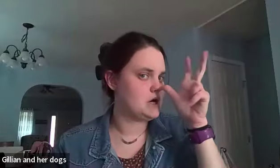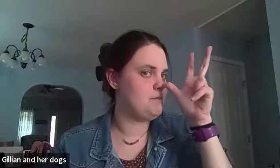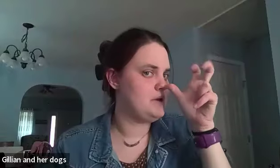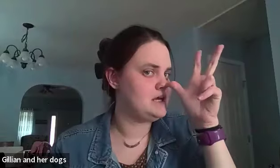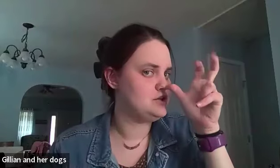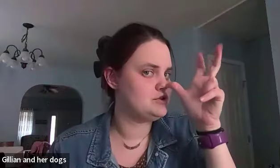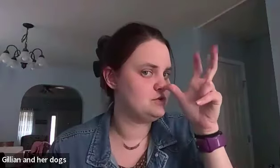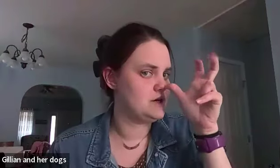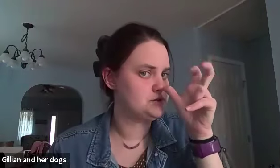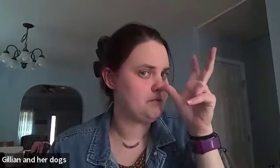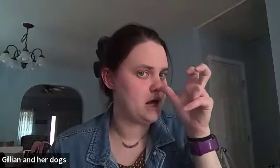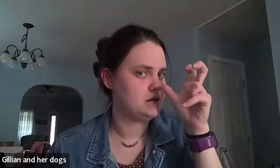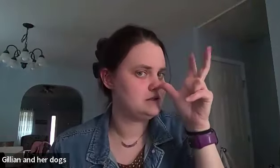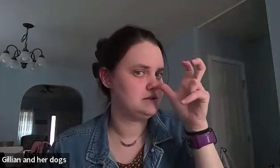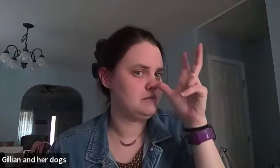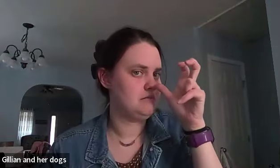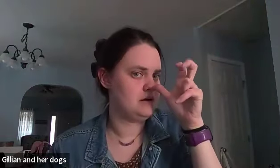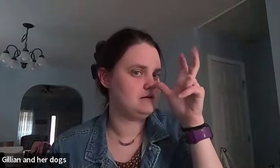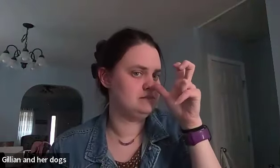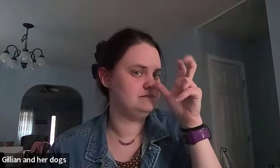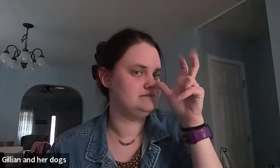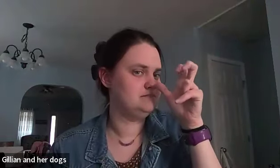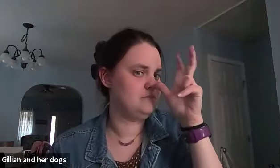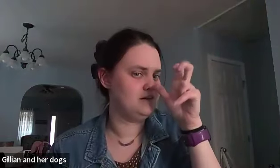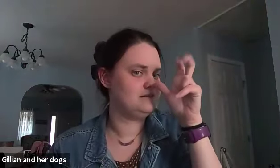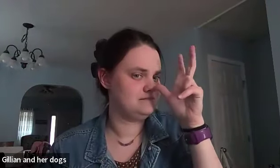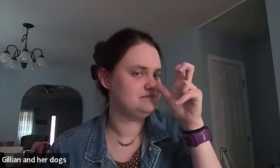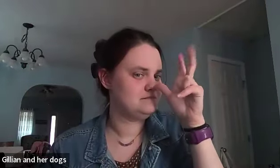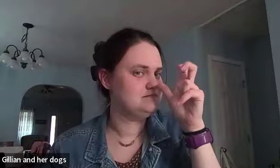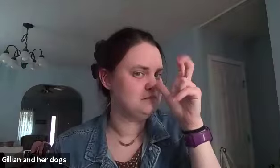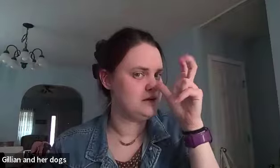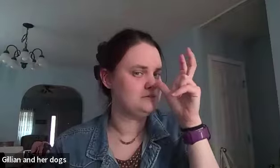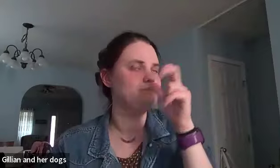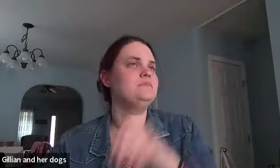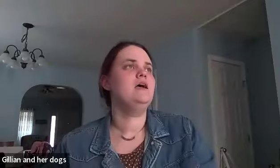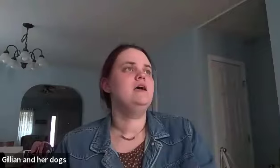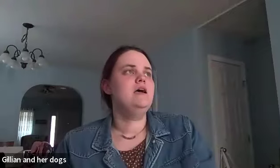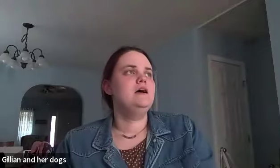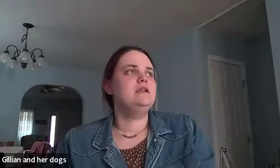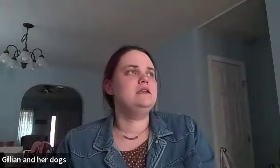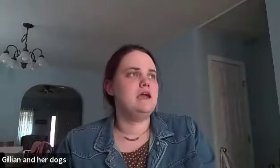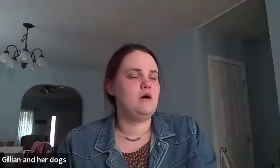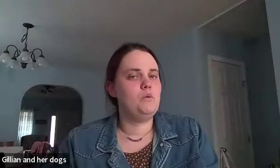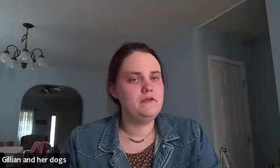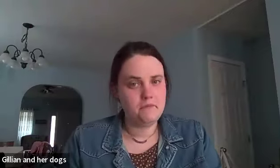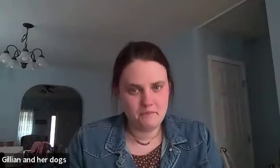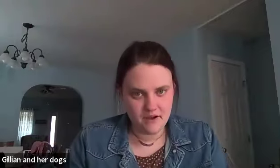to bend your two fingers. Bug, bug, bug, bug. Now with